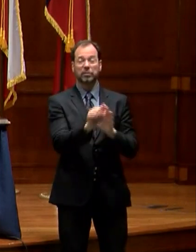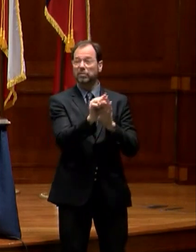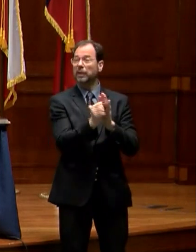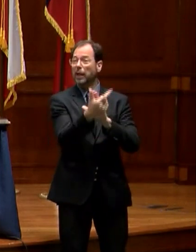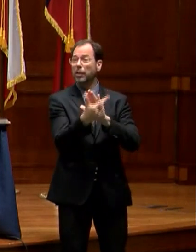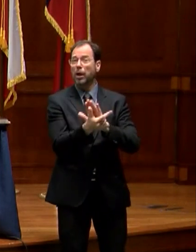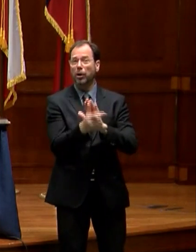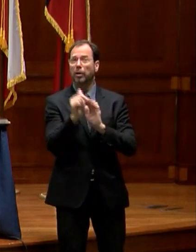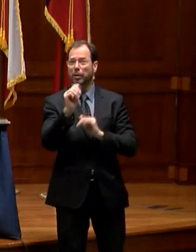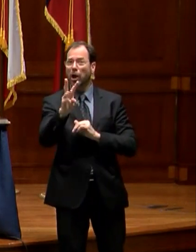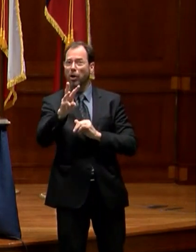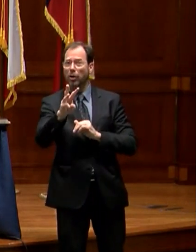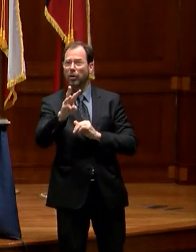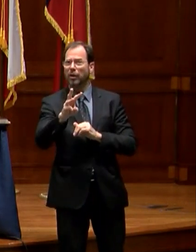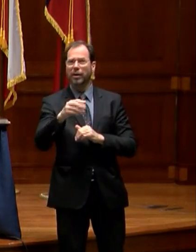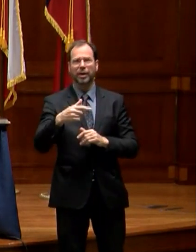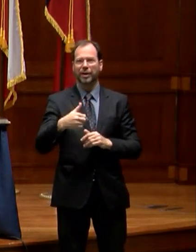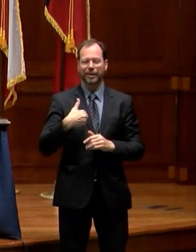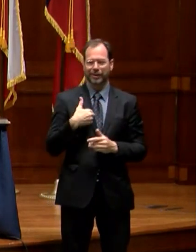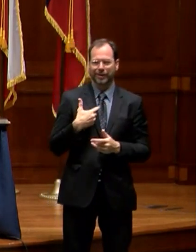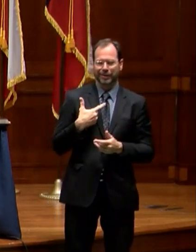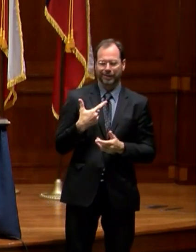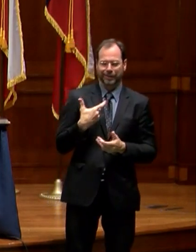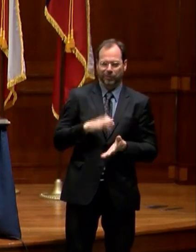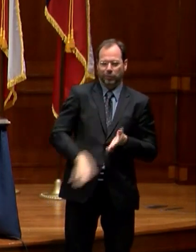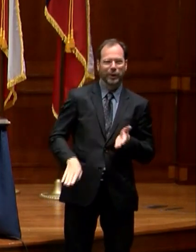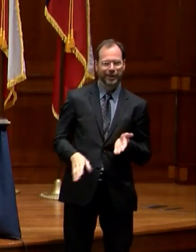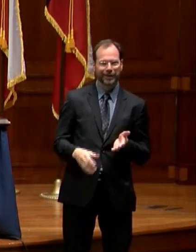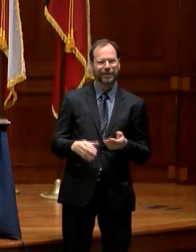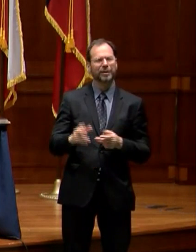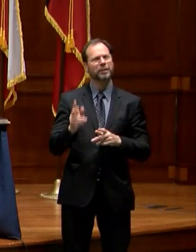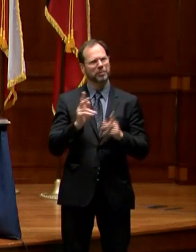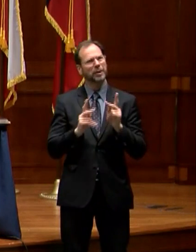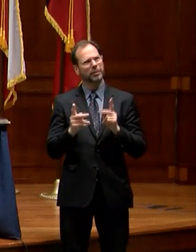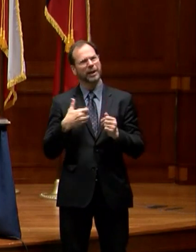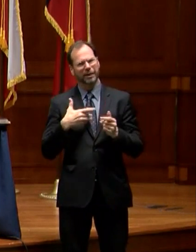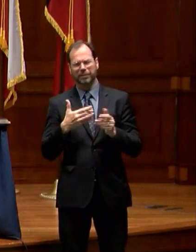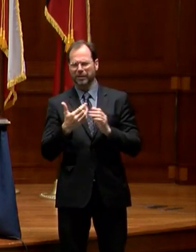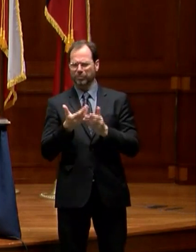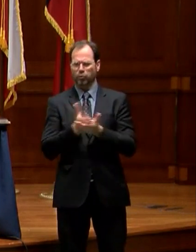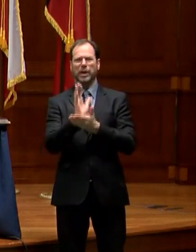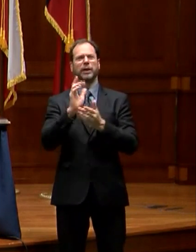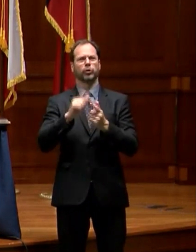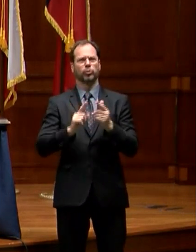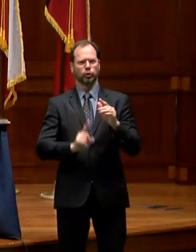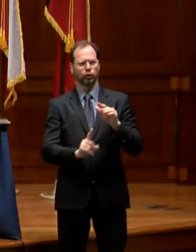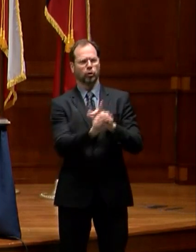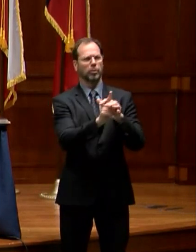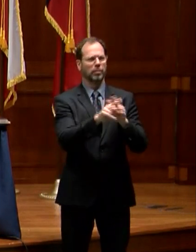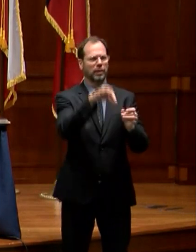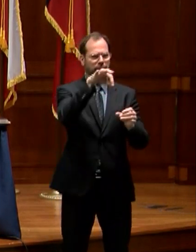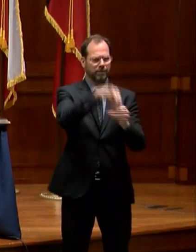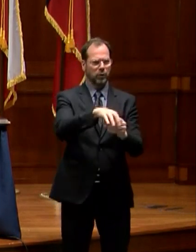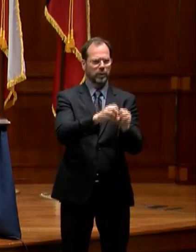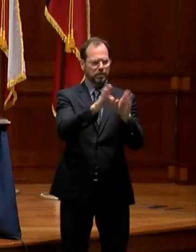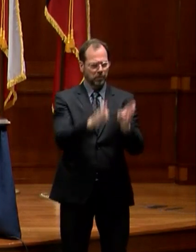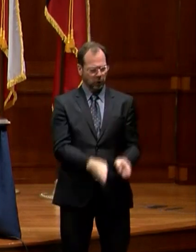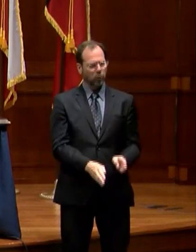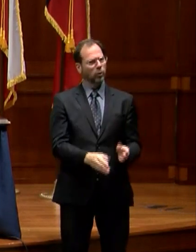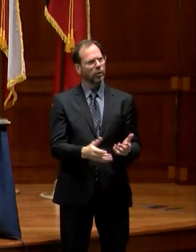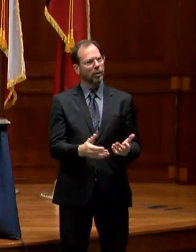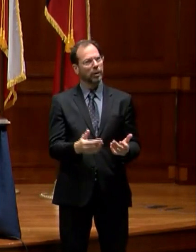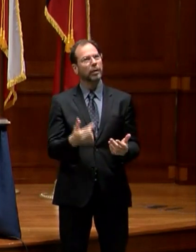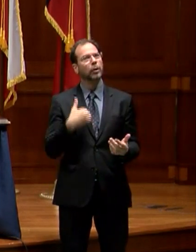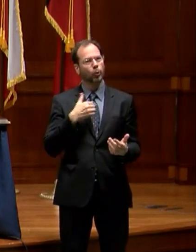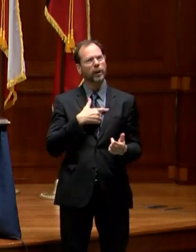law that I don't want to waive. I think that people have a legal right to vote in person, and we need to try to